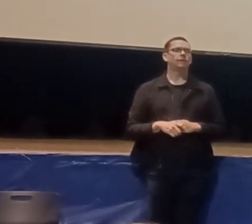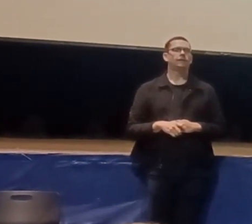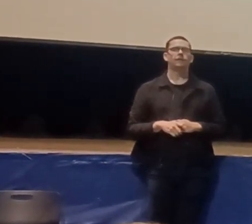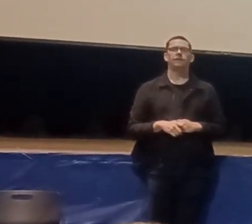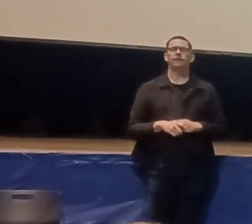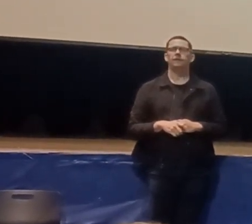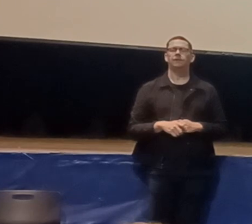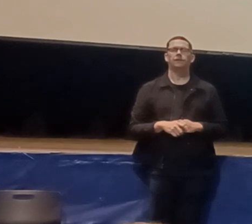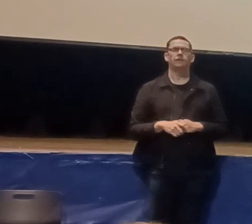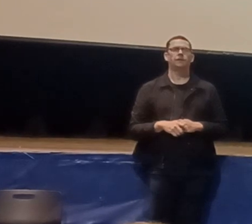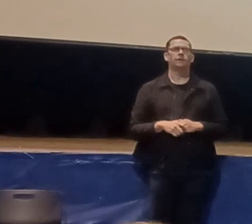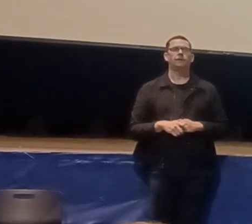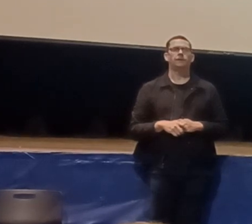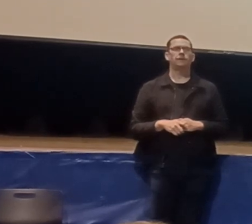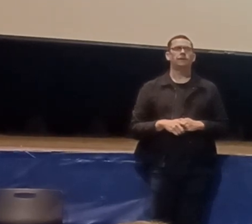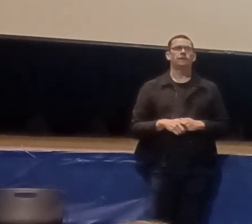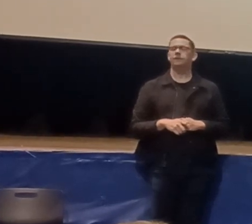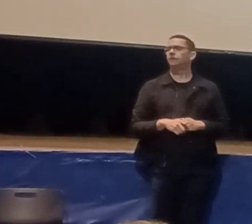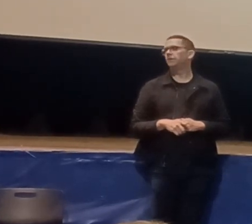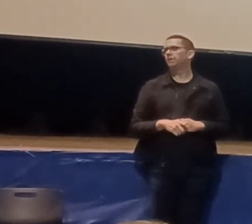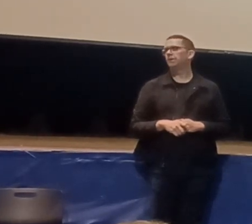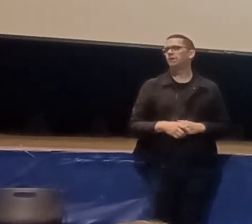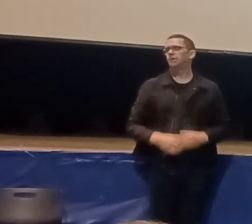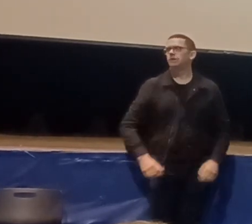I think this gentleman.